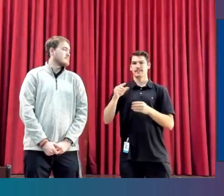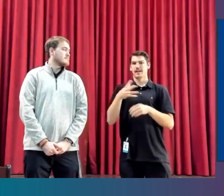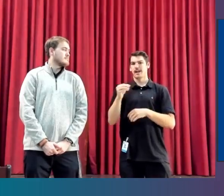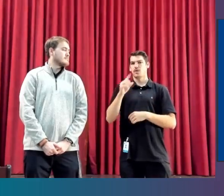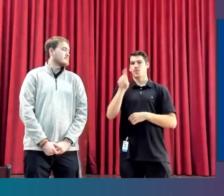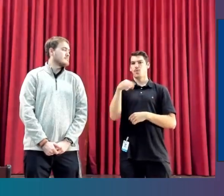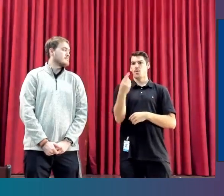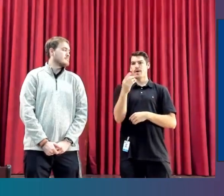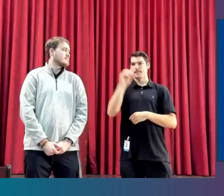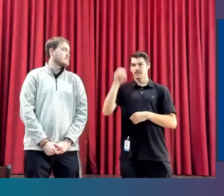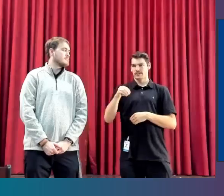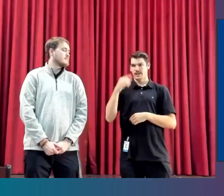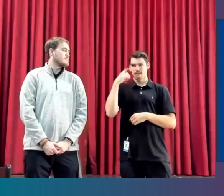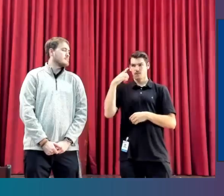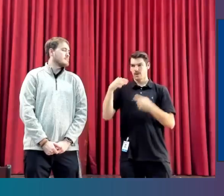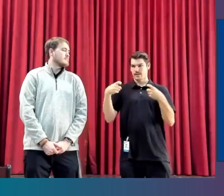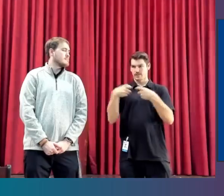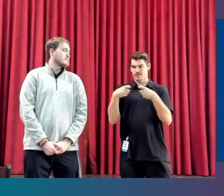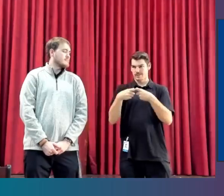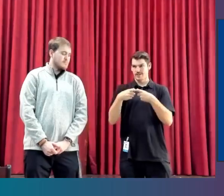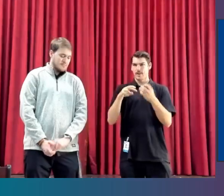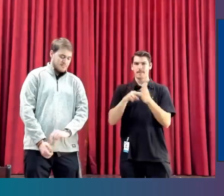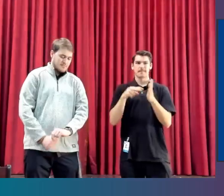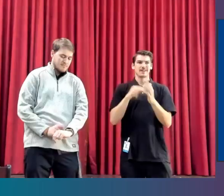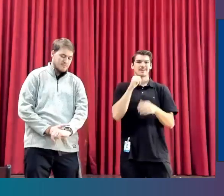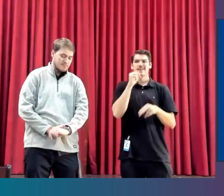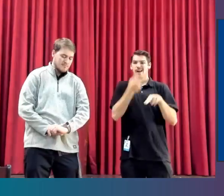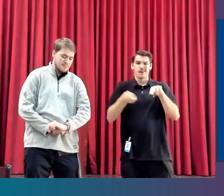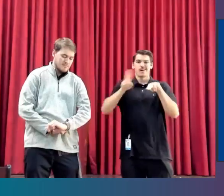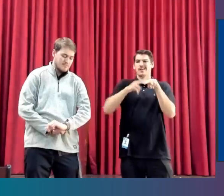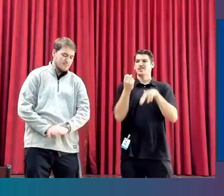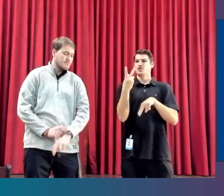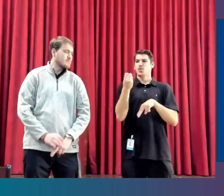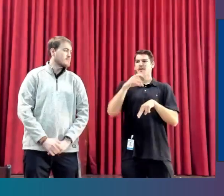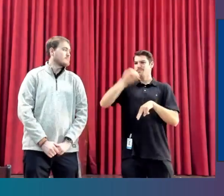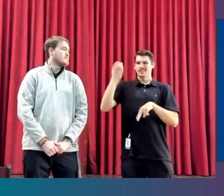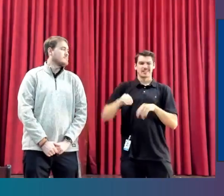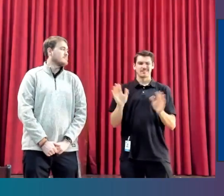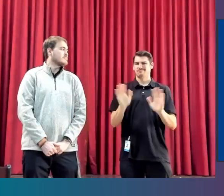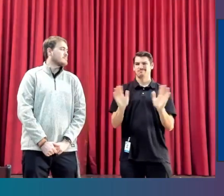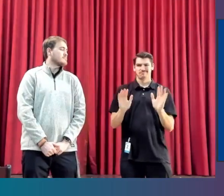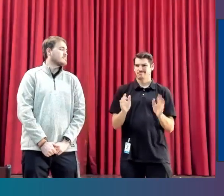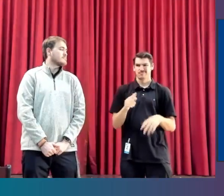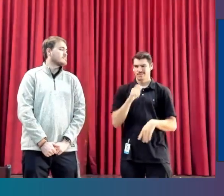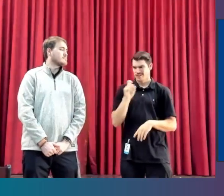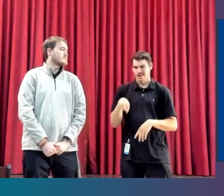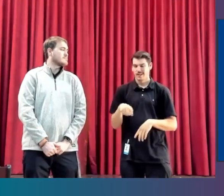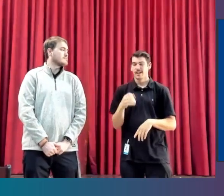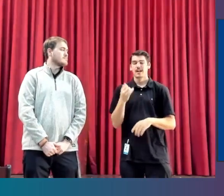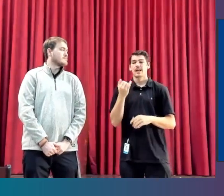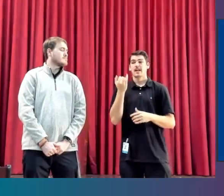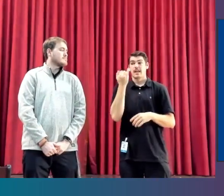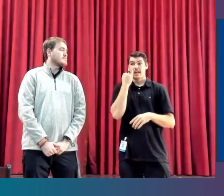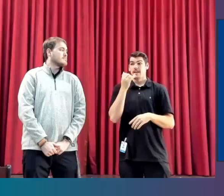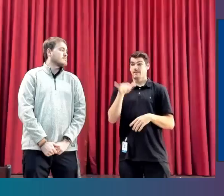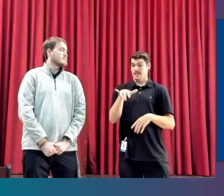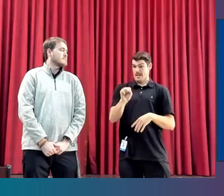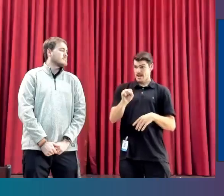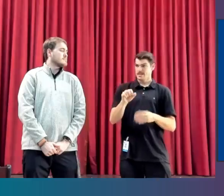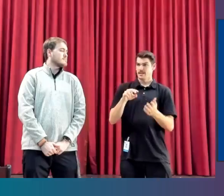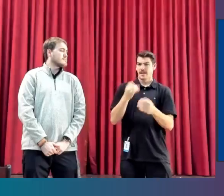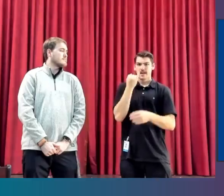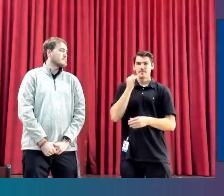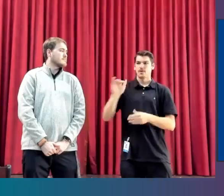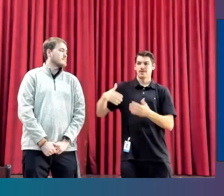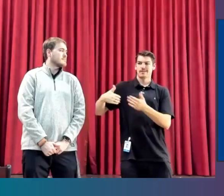So people's rent should not be going up 12% this year or anything like that. And if it is, if our neighbor tells us that,